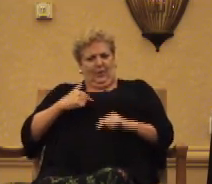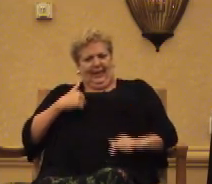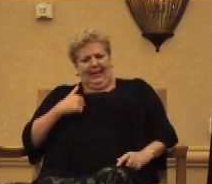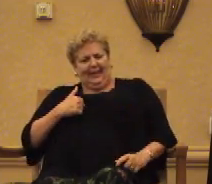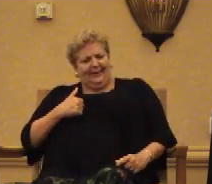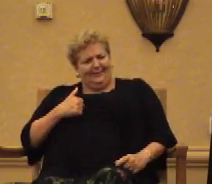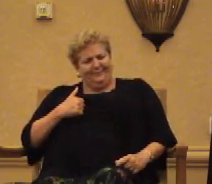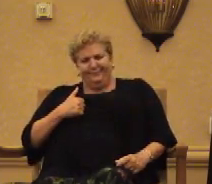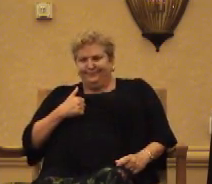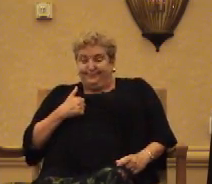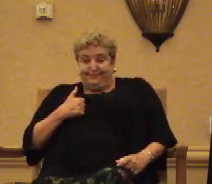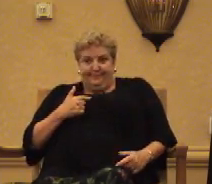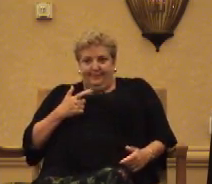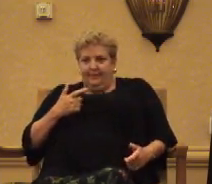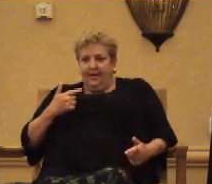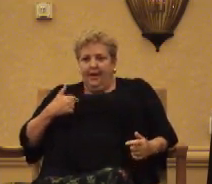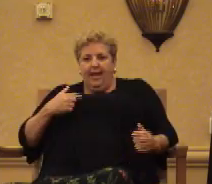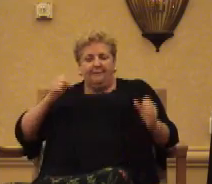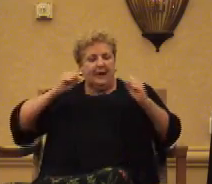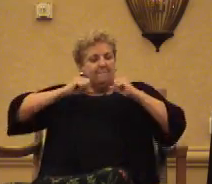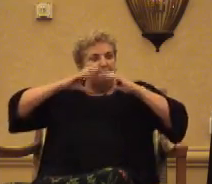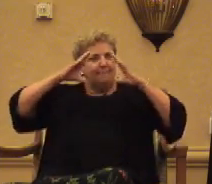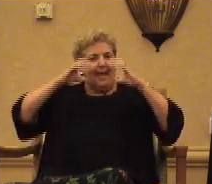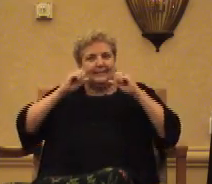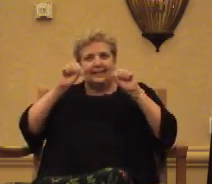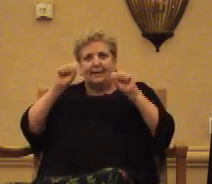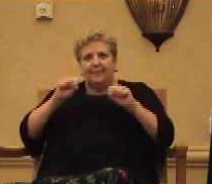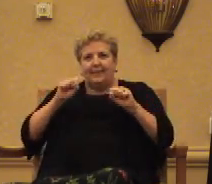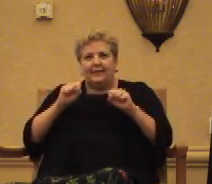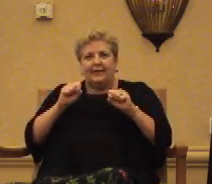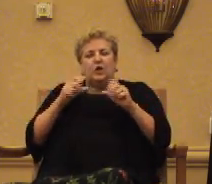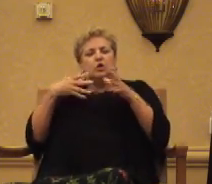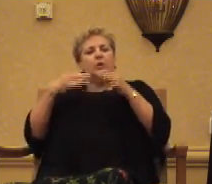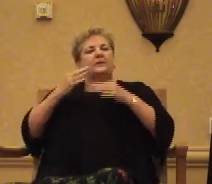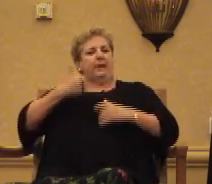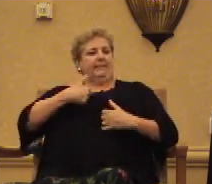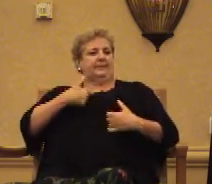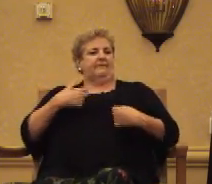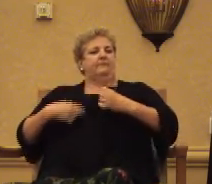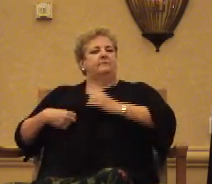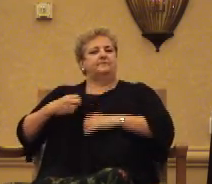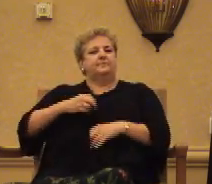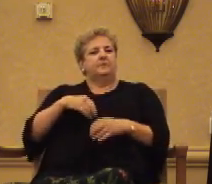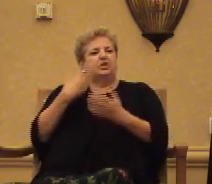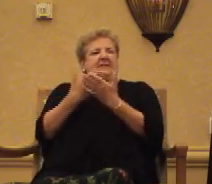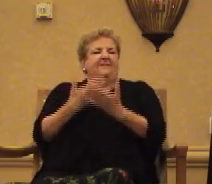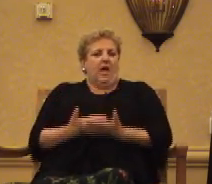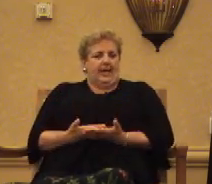I have this amazing ability to justify myself. You know what the problem with self-justification